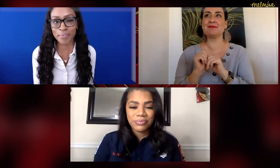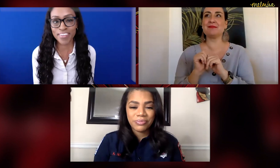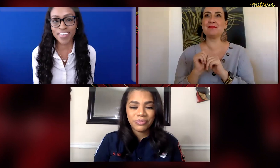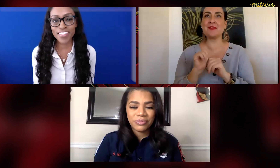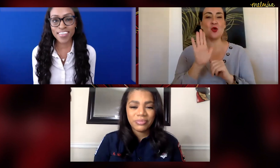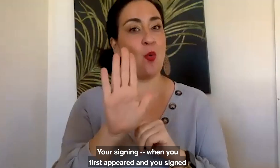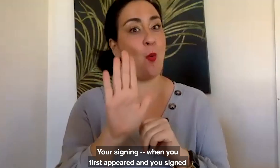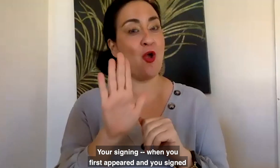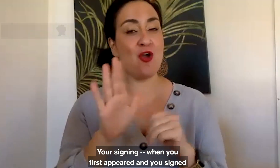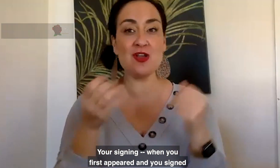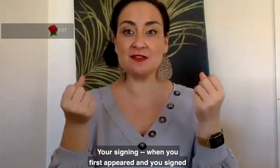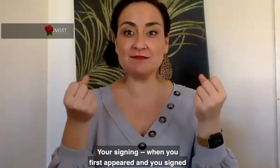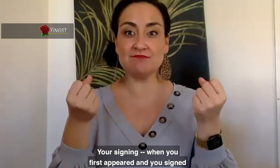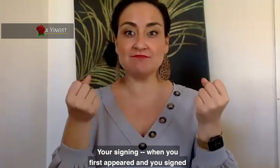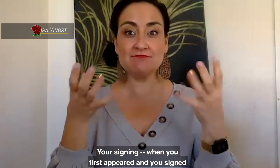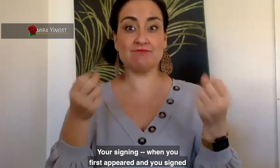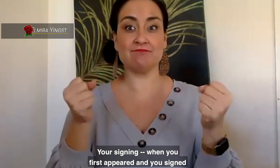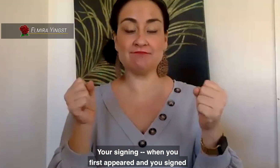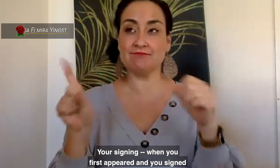leadership.